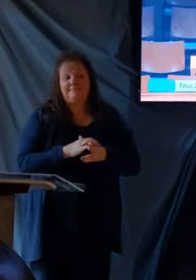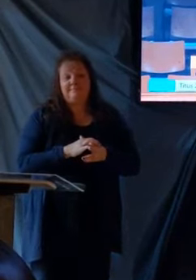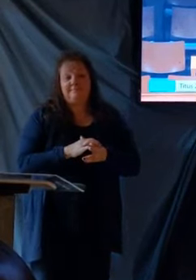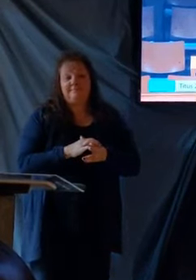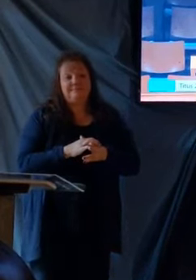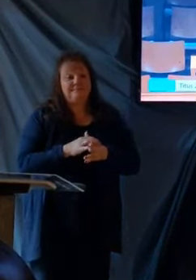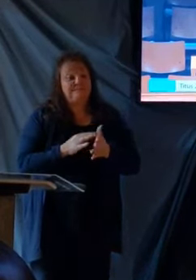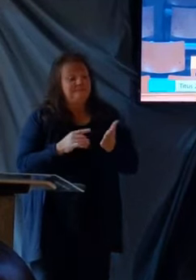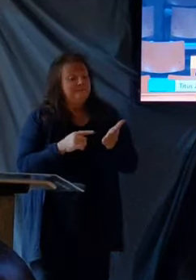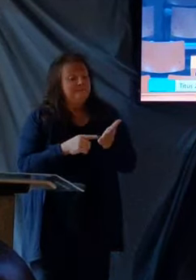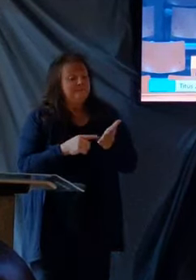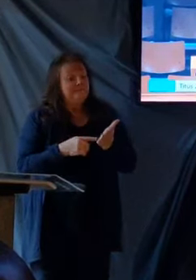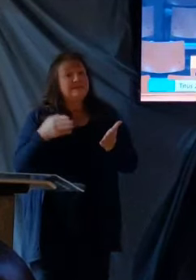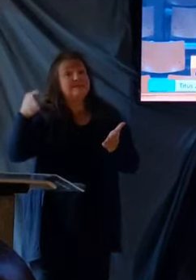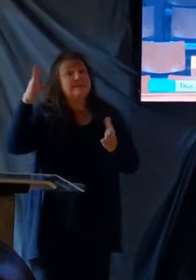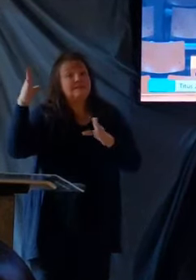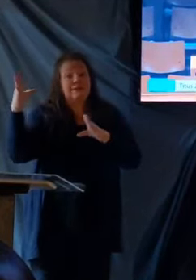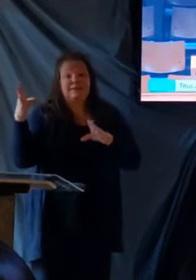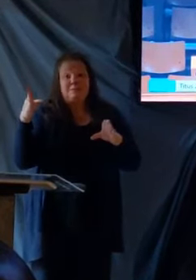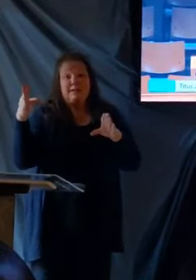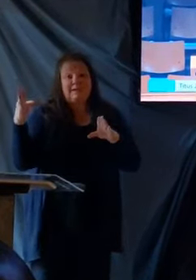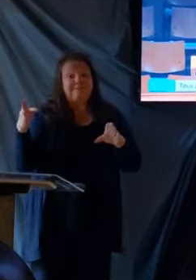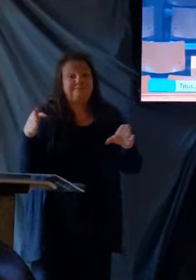This is God's plan